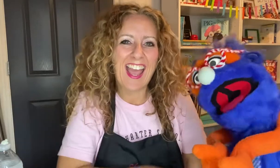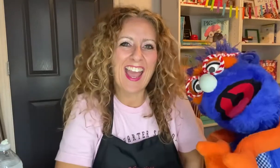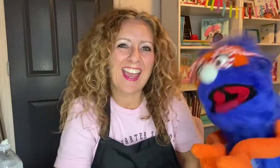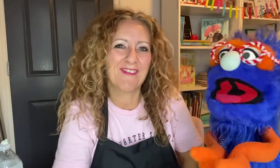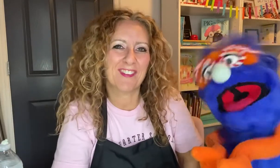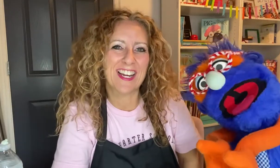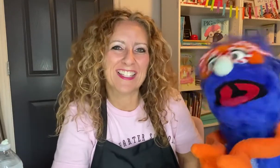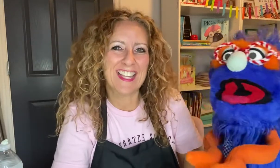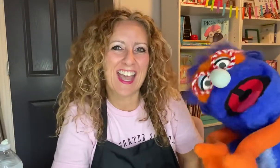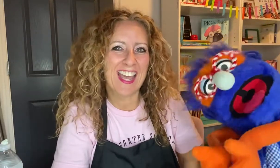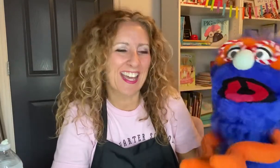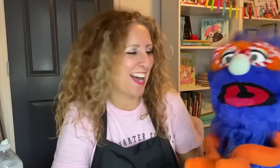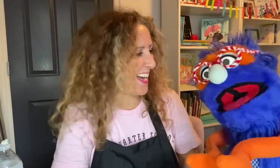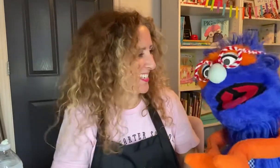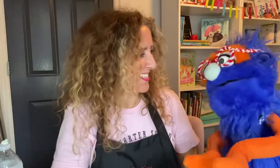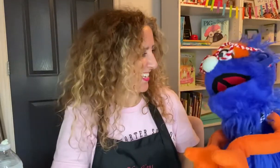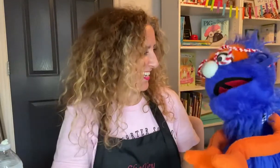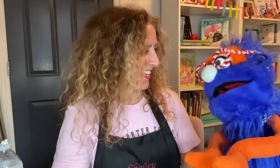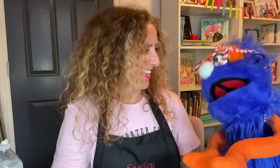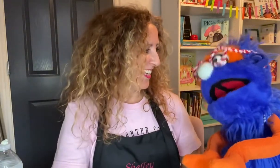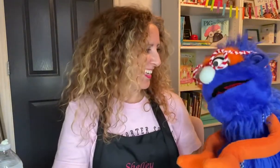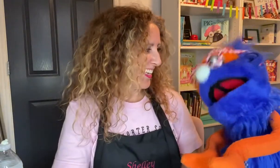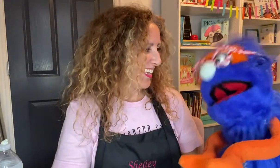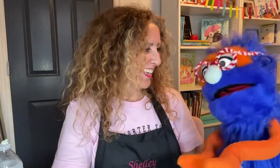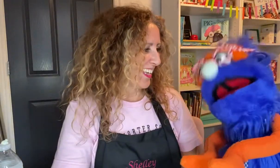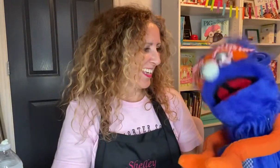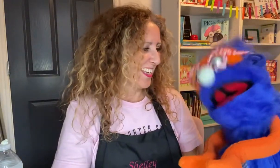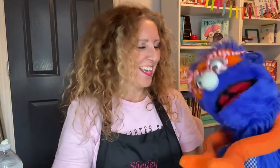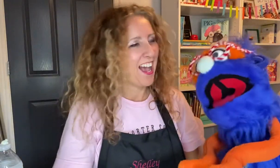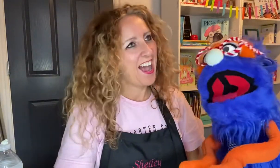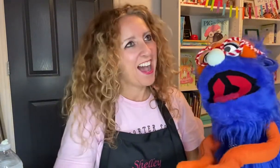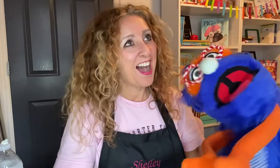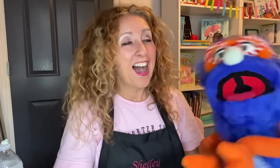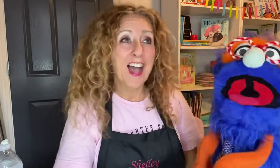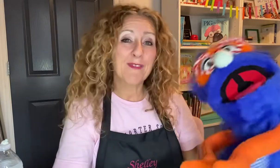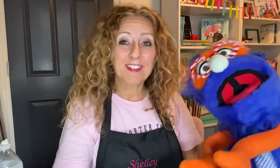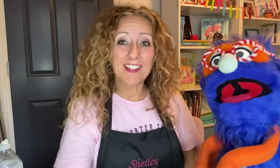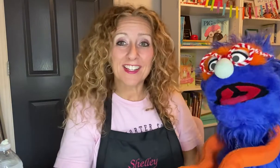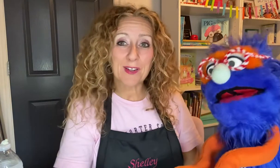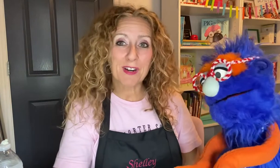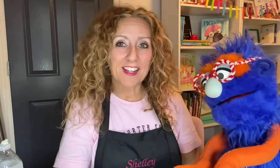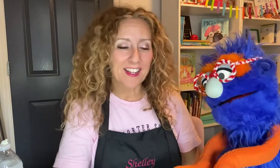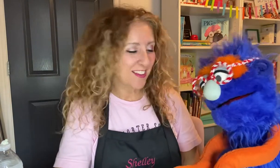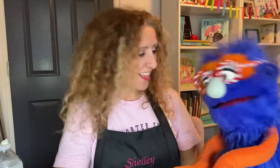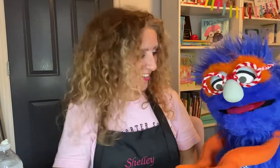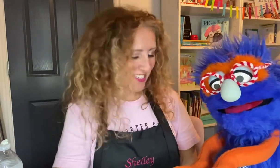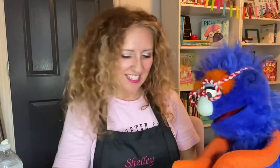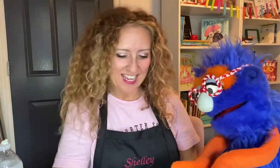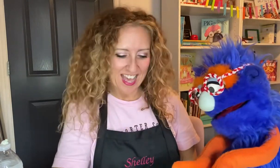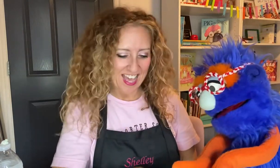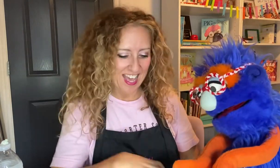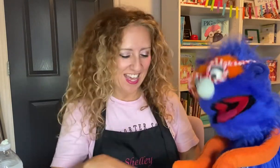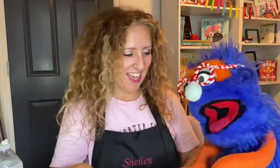Hey friends. Hey guys. Hi Miss Shelly. How are you? I'm good. I brought another letter today. Yeah.